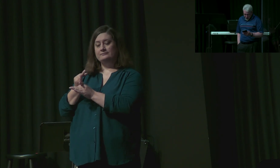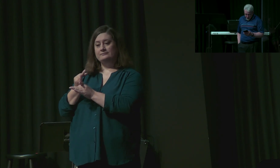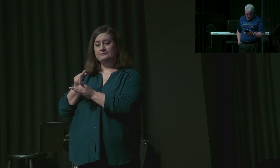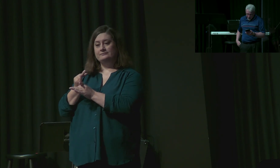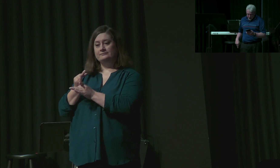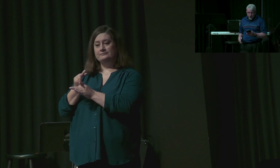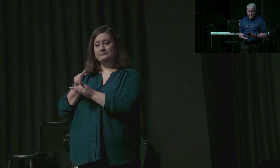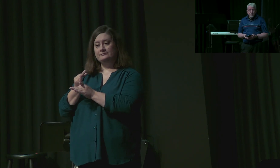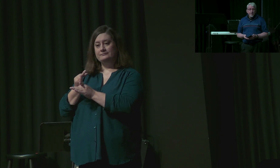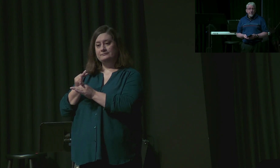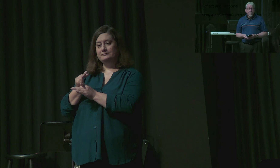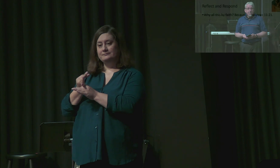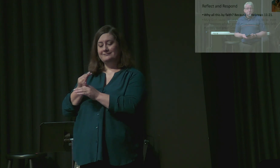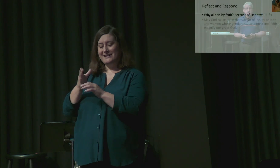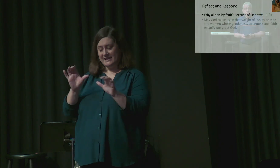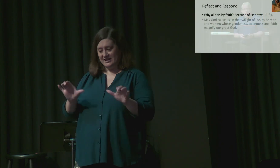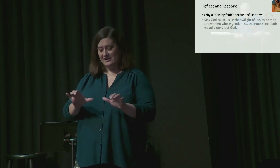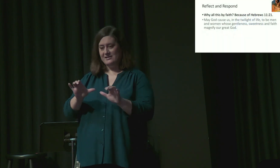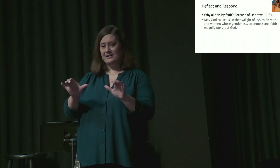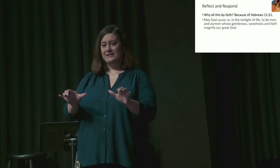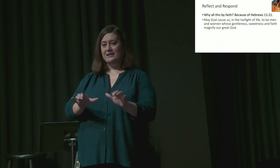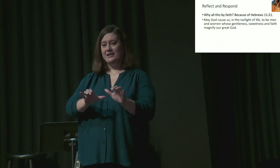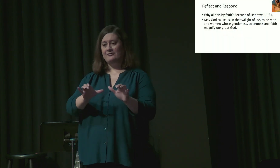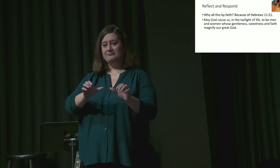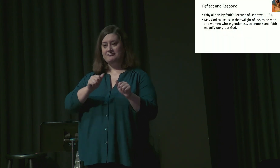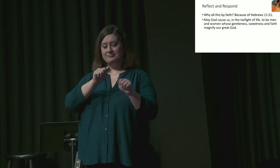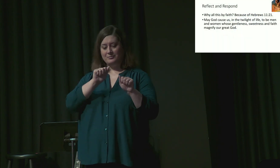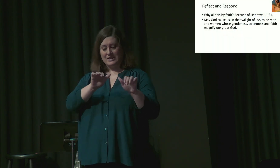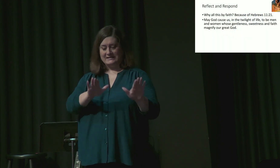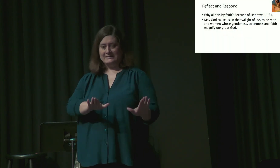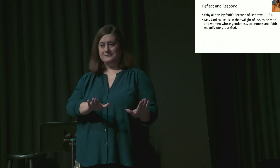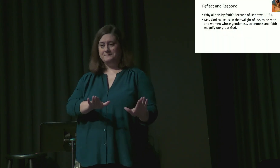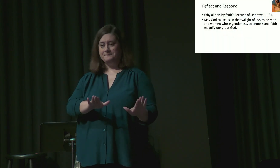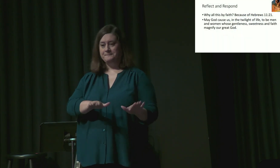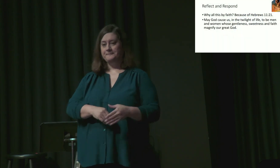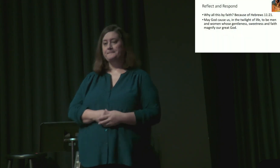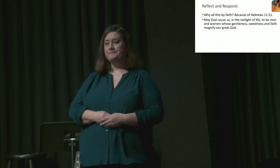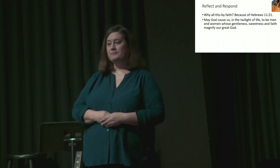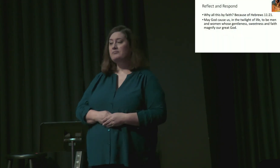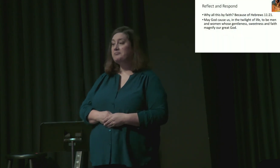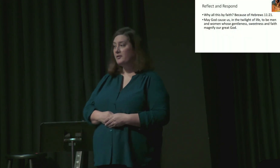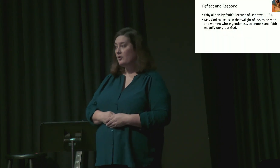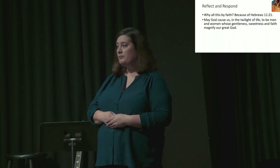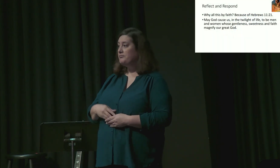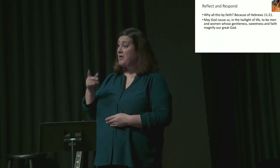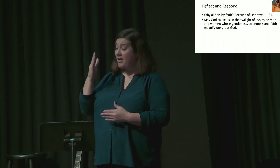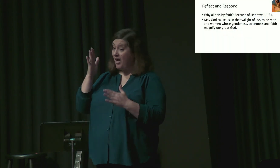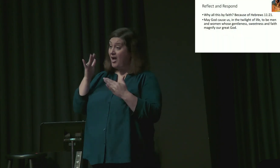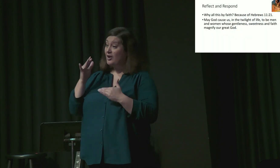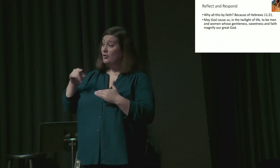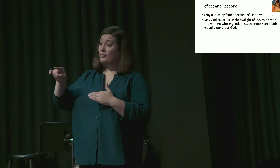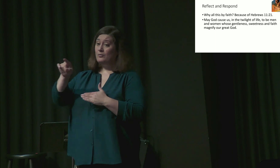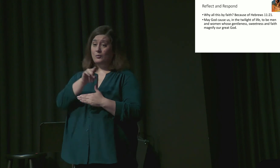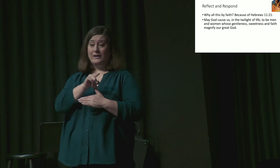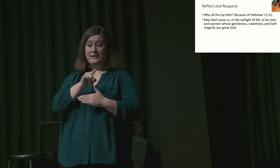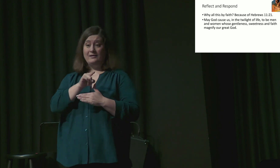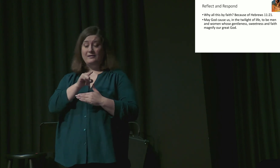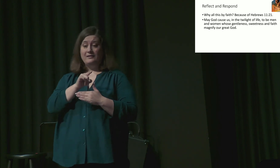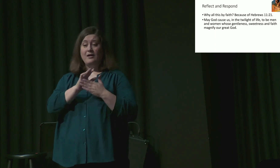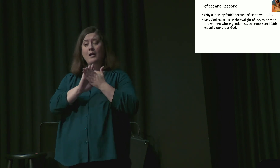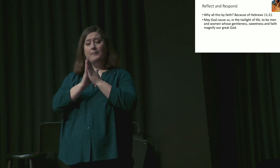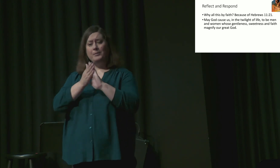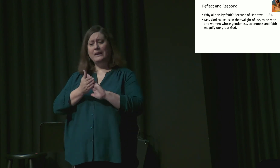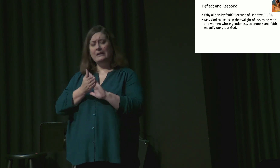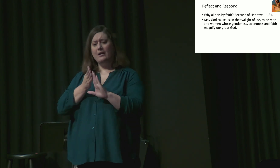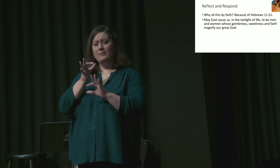May God cause us in the twilights of life to be men and women whose gentleness and sweetness and